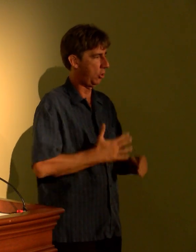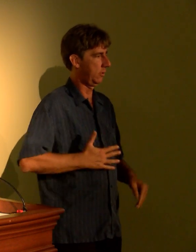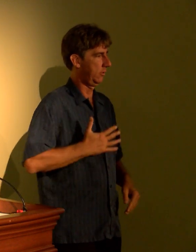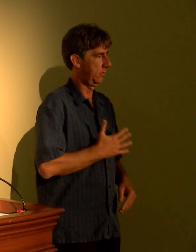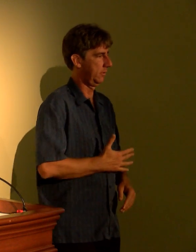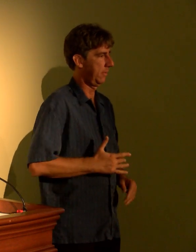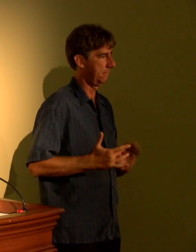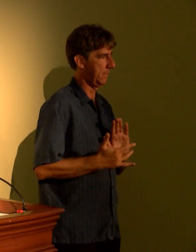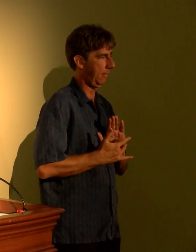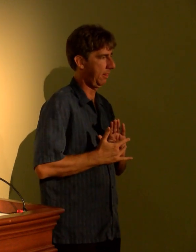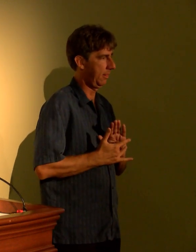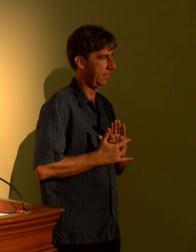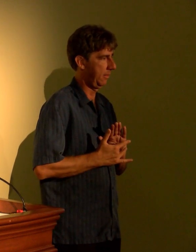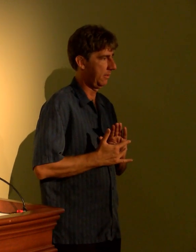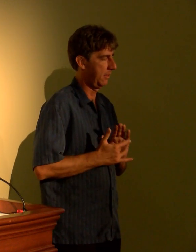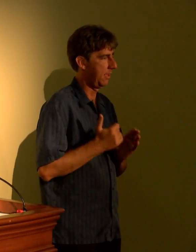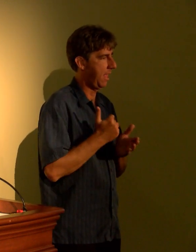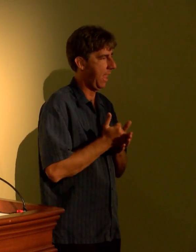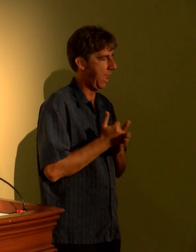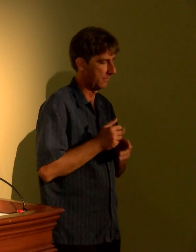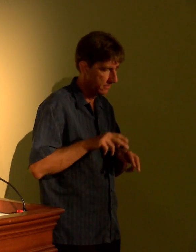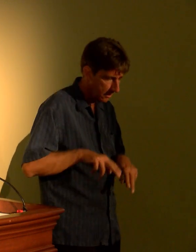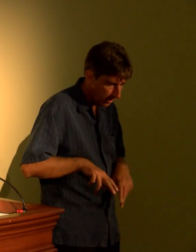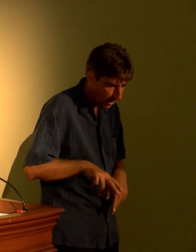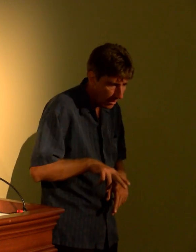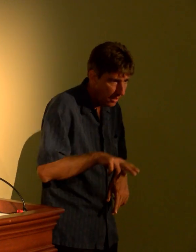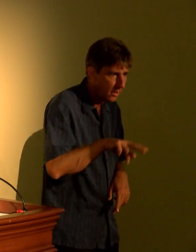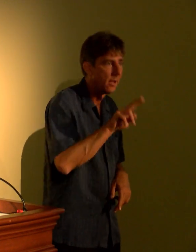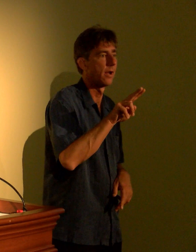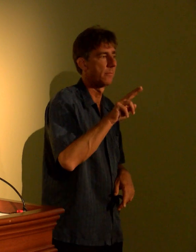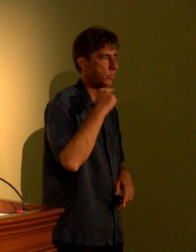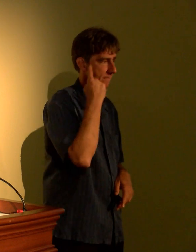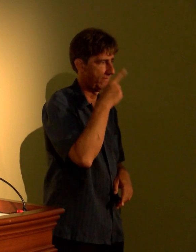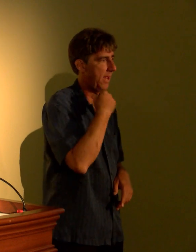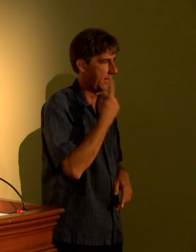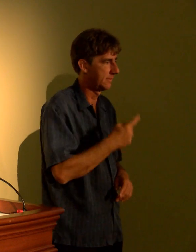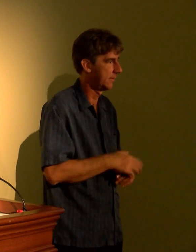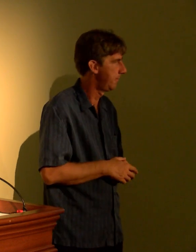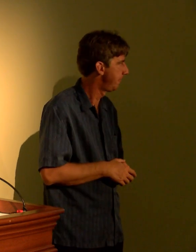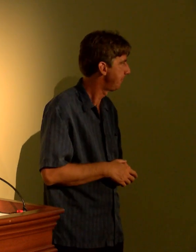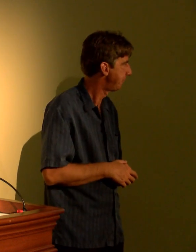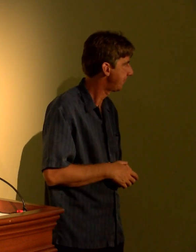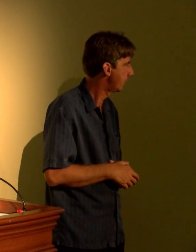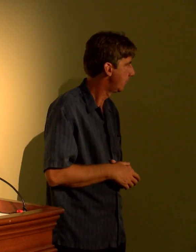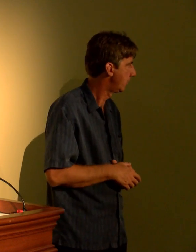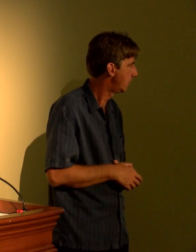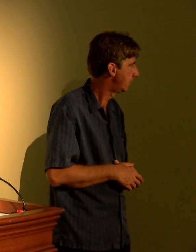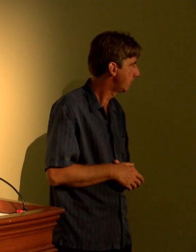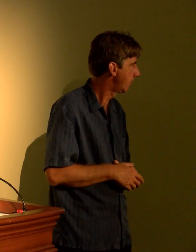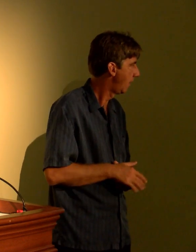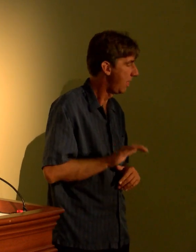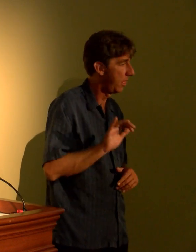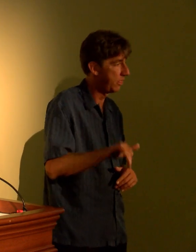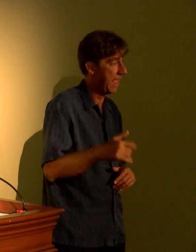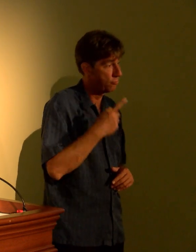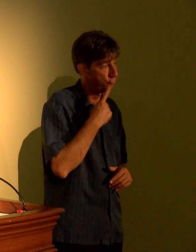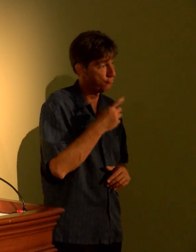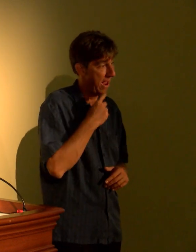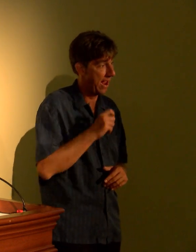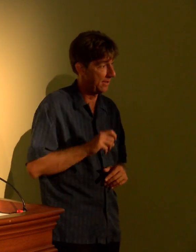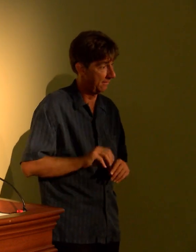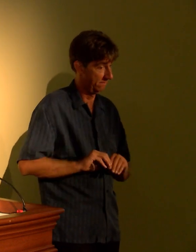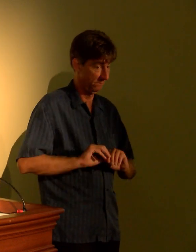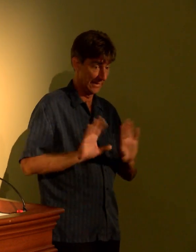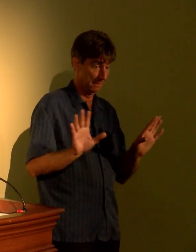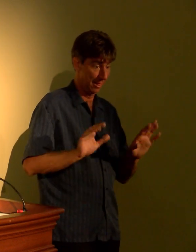the canvas and lead your eye upward to the face. So it shows a little bit about his working methods. That red would not have been visible in 1807.